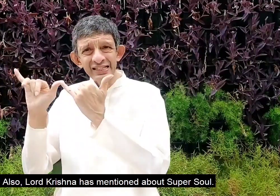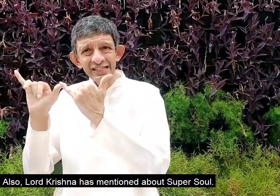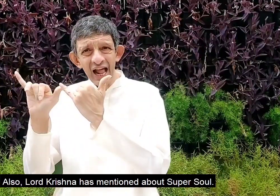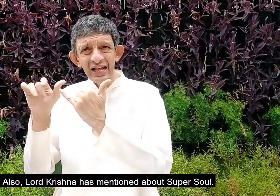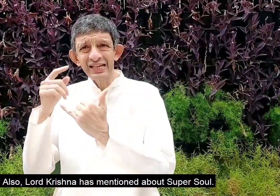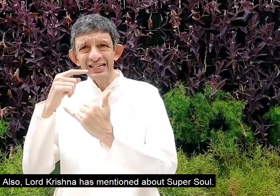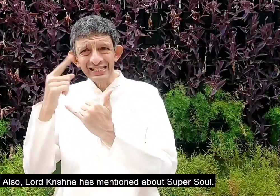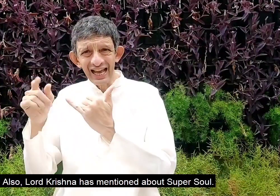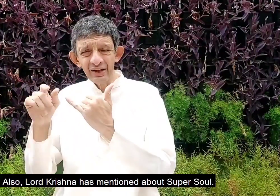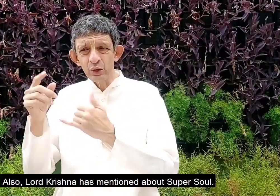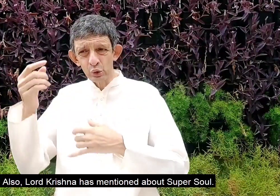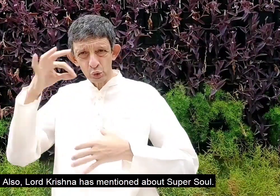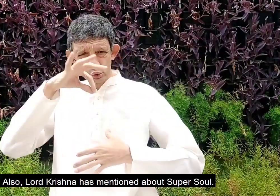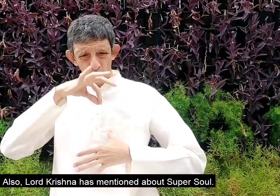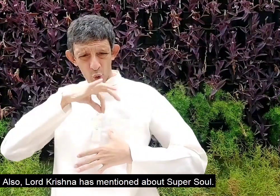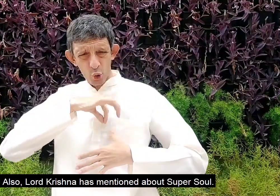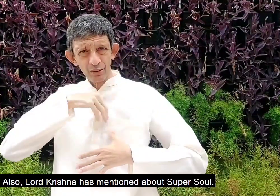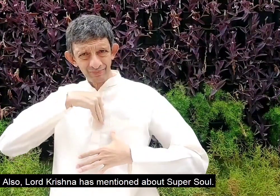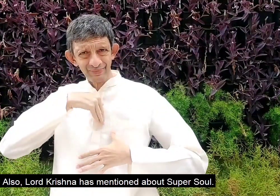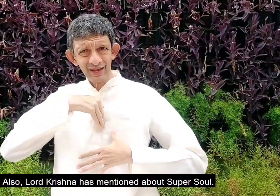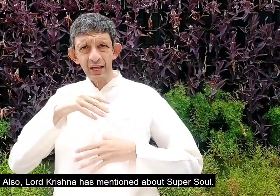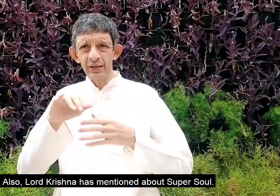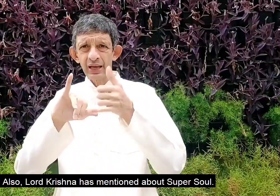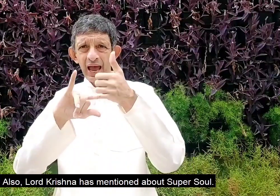Also, Lord Krishna has mentioned about Supersoul.